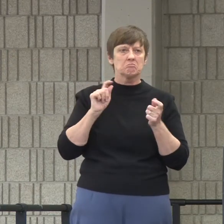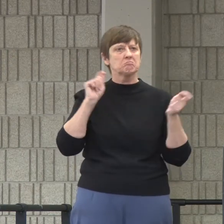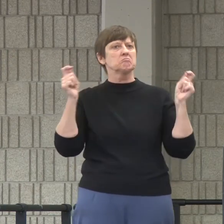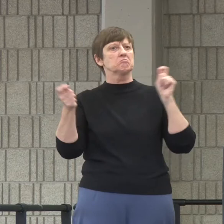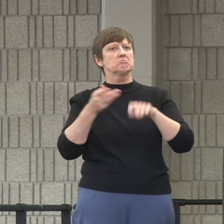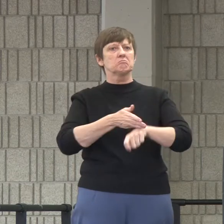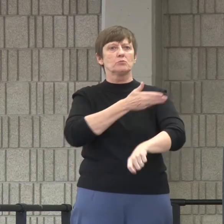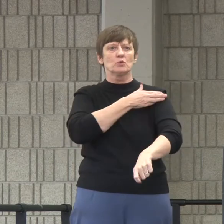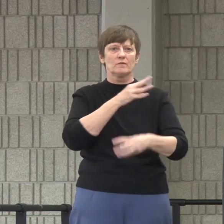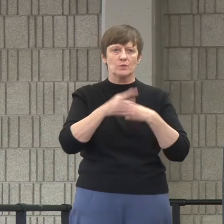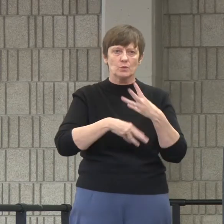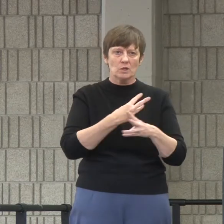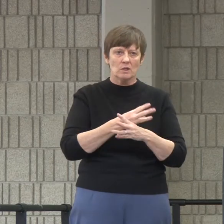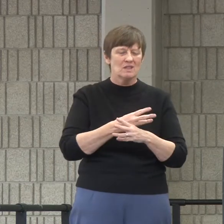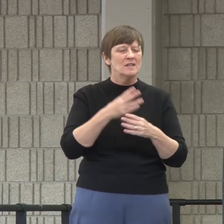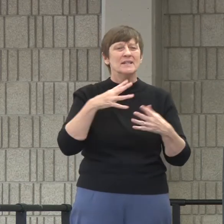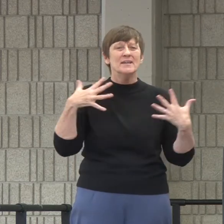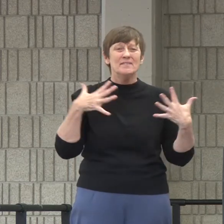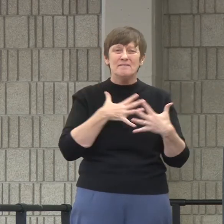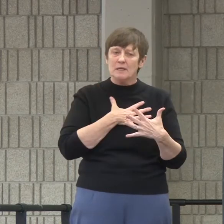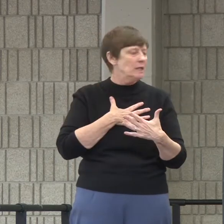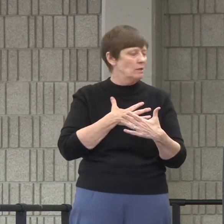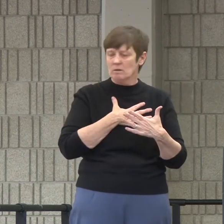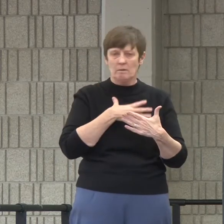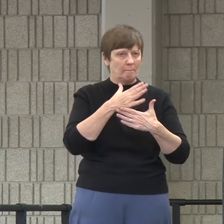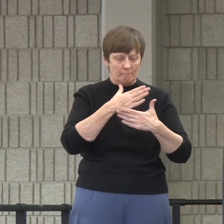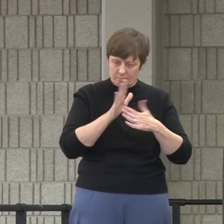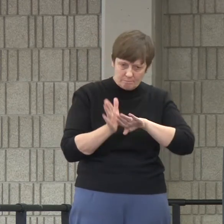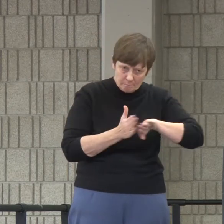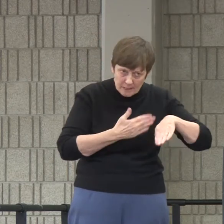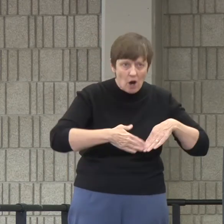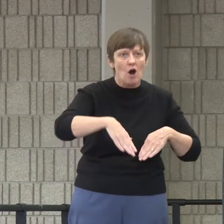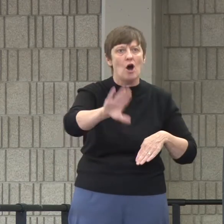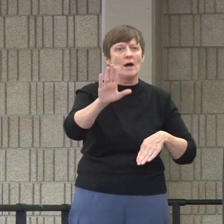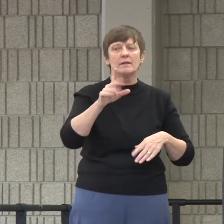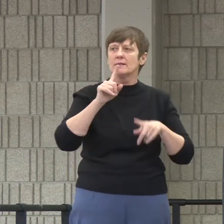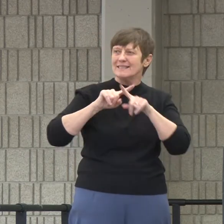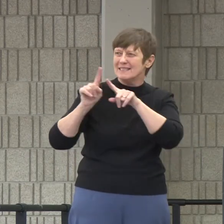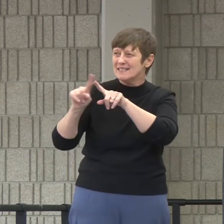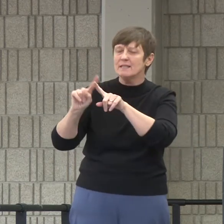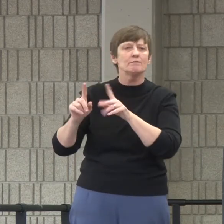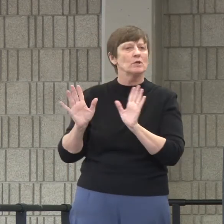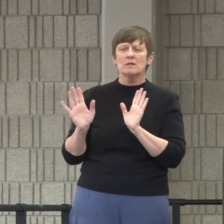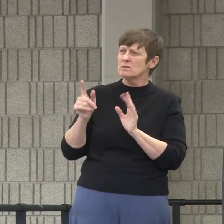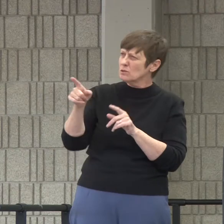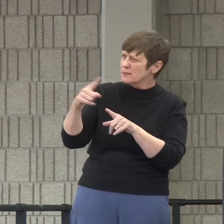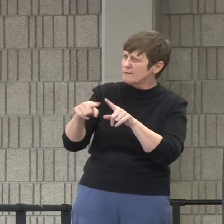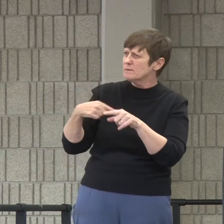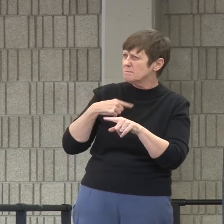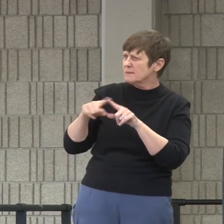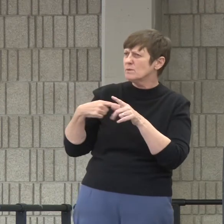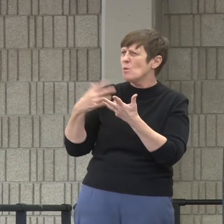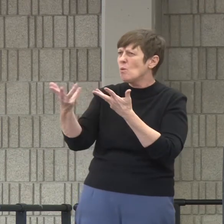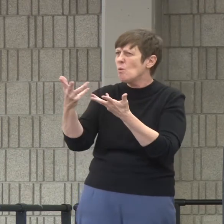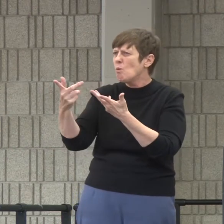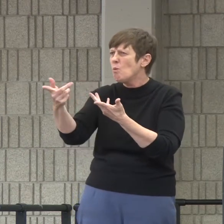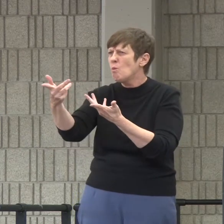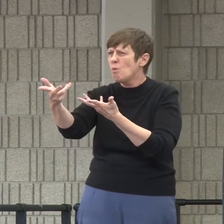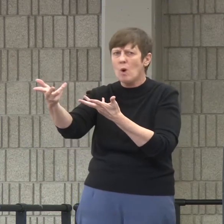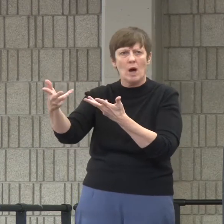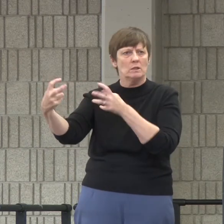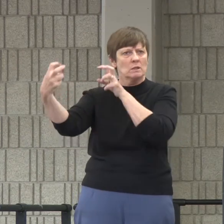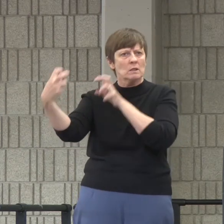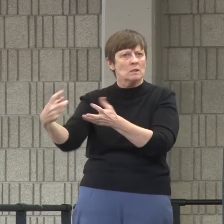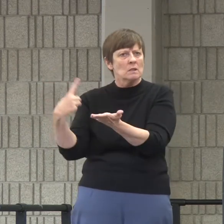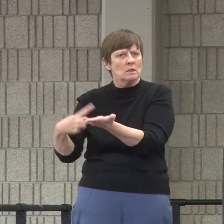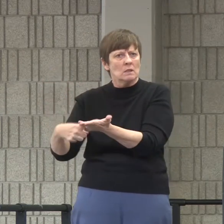Let's try to move beyond fear of what's different and through compassion get to know one another all over